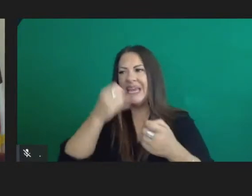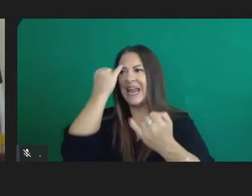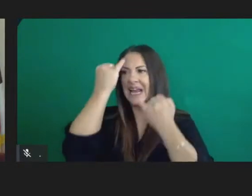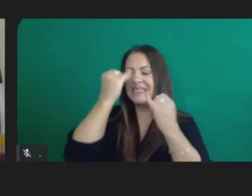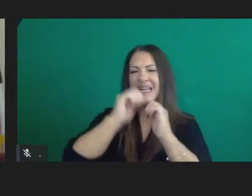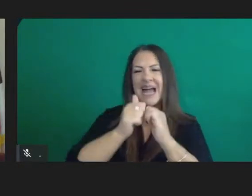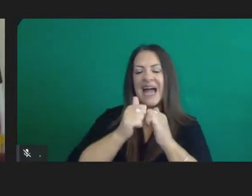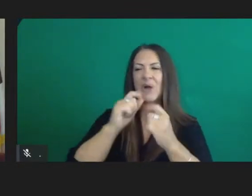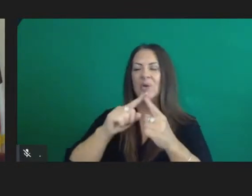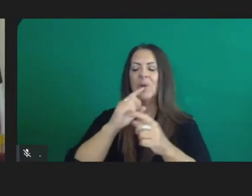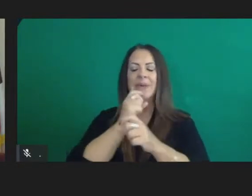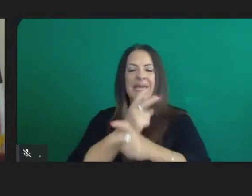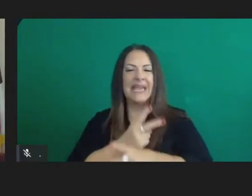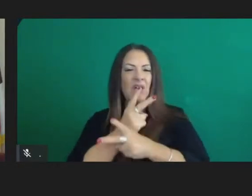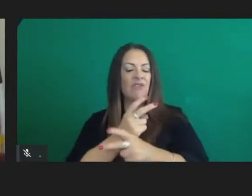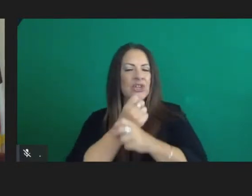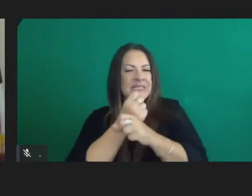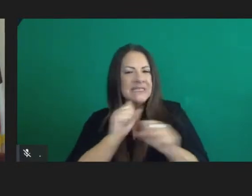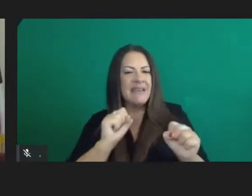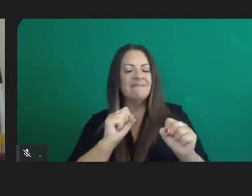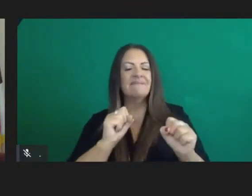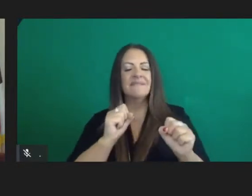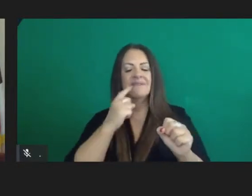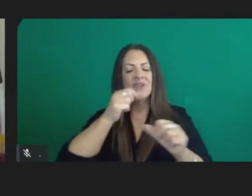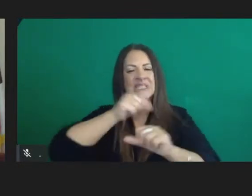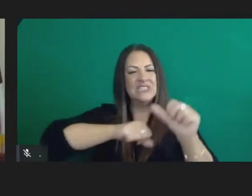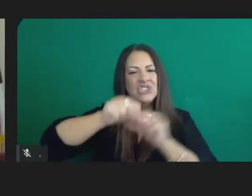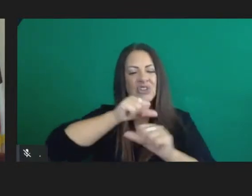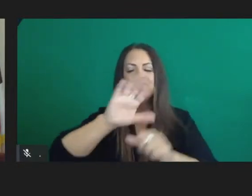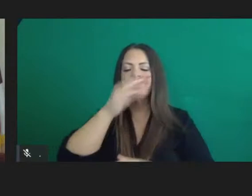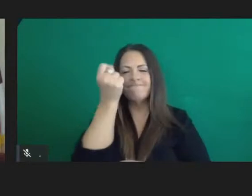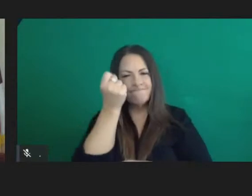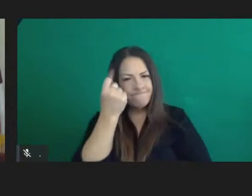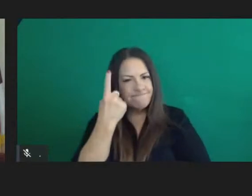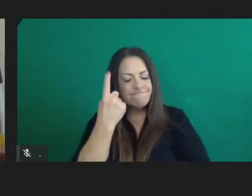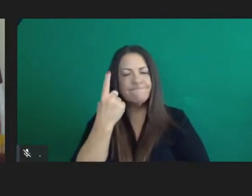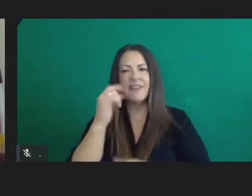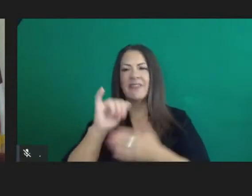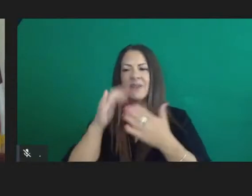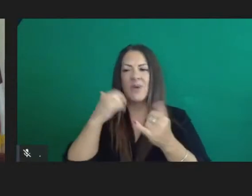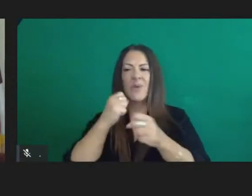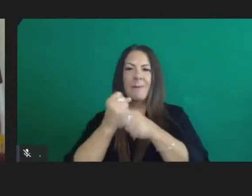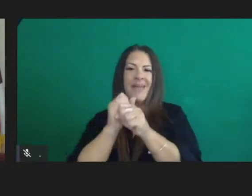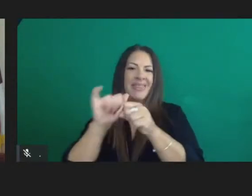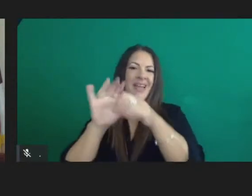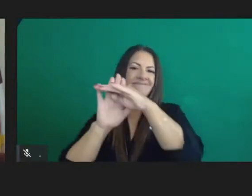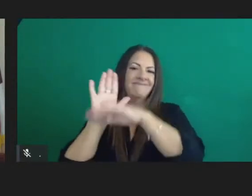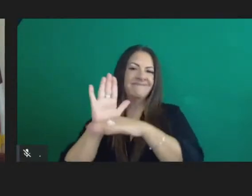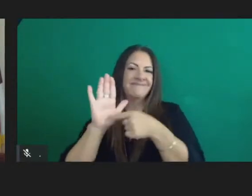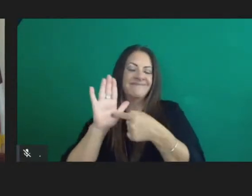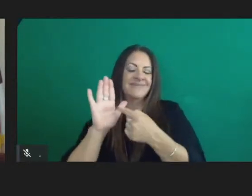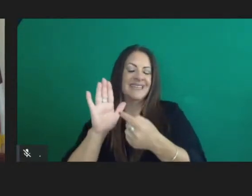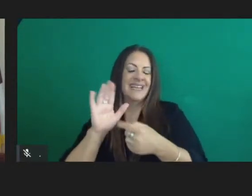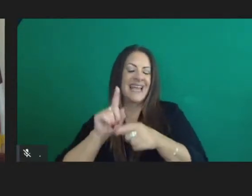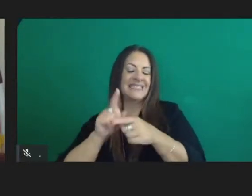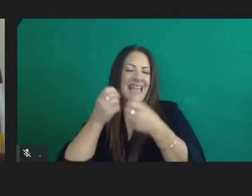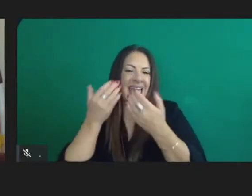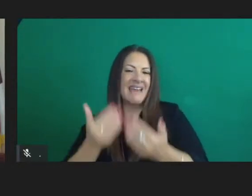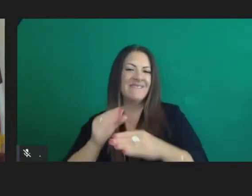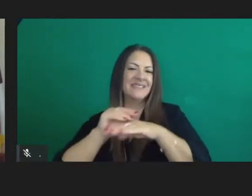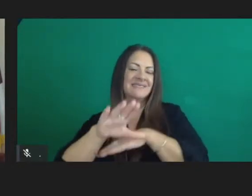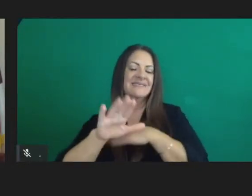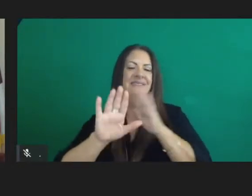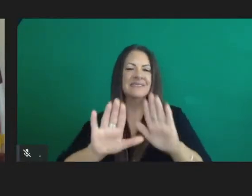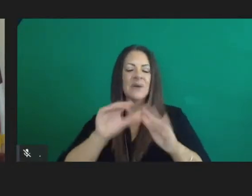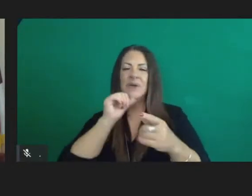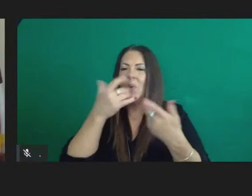and our family. So I would say that it really is that first and foremost, and that we don't want to see the spike